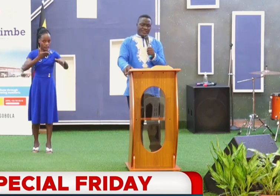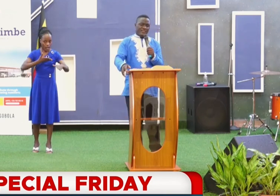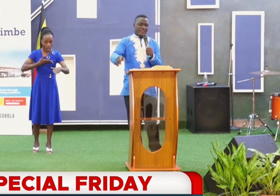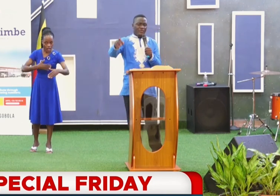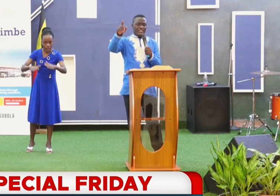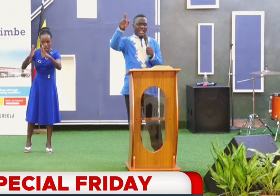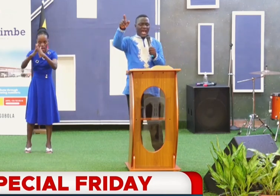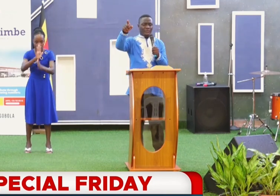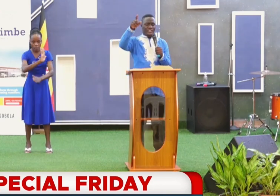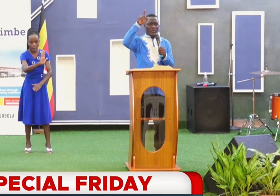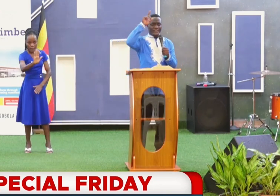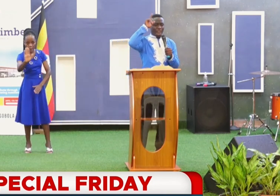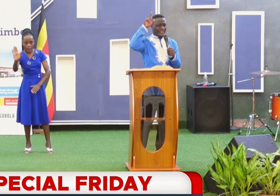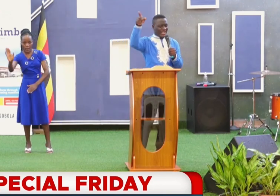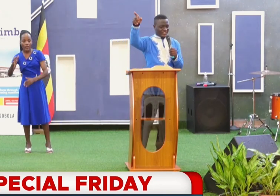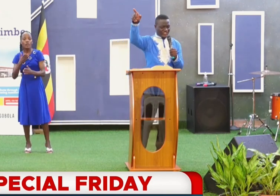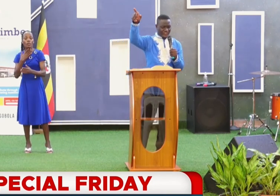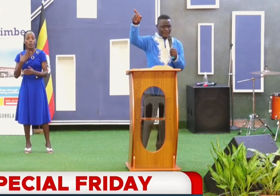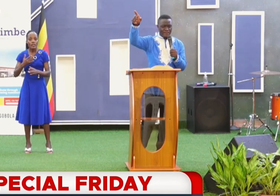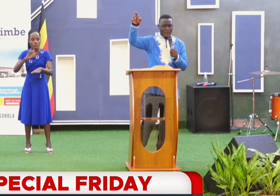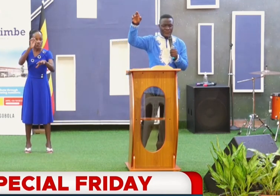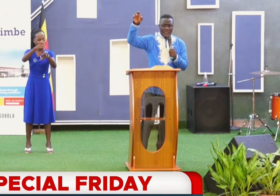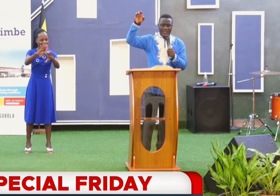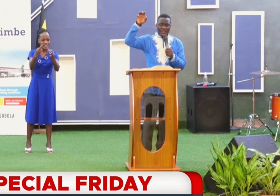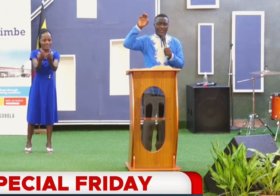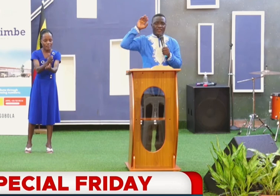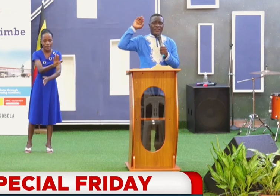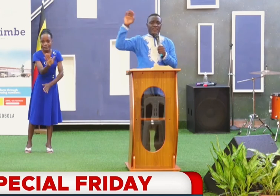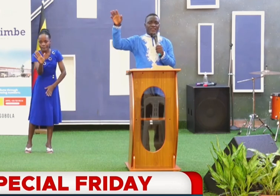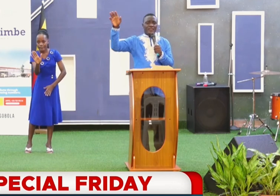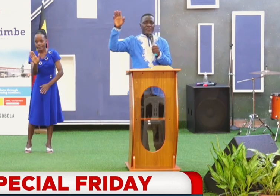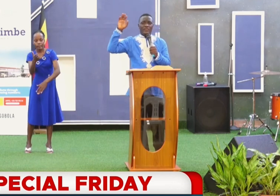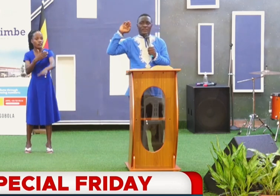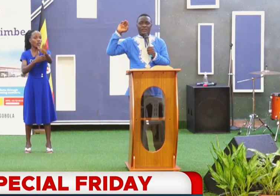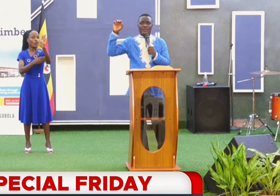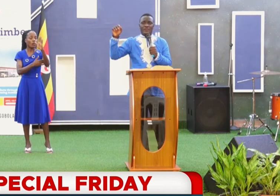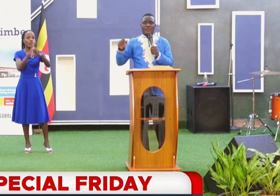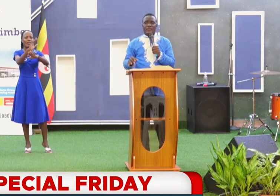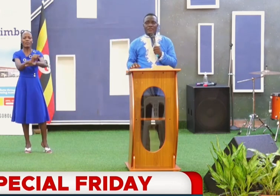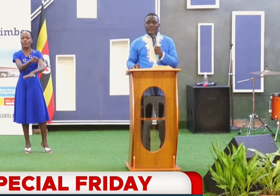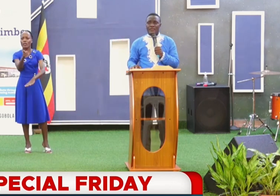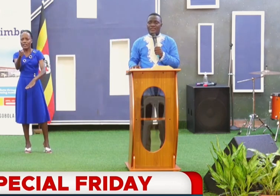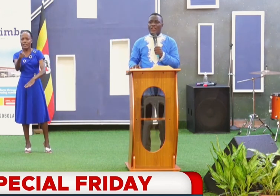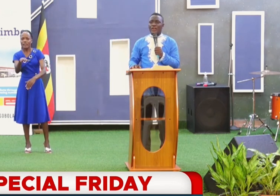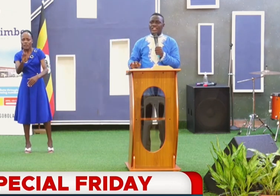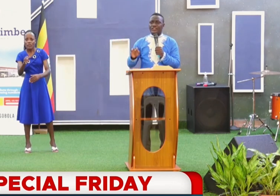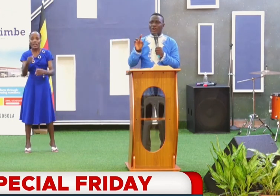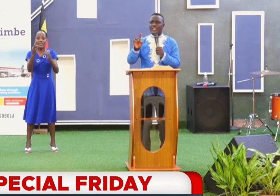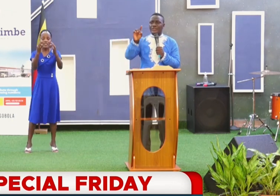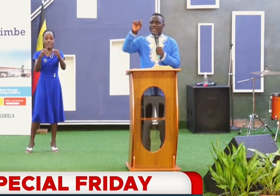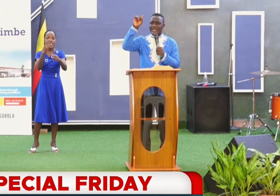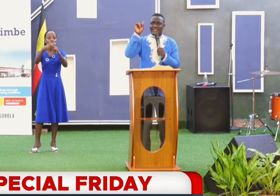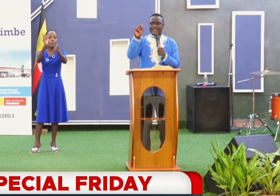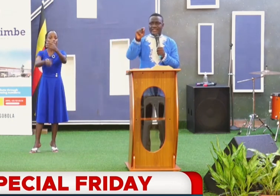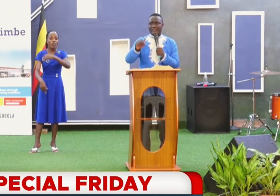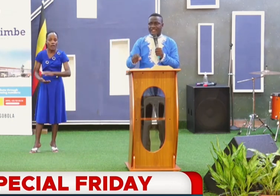Elijah, there is a house he wants to touch. Katonda akuyise mu kibayita debt collection, debt servicing. The Lord is calling